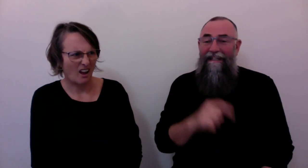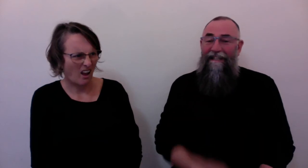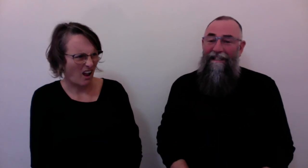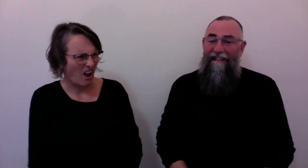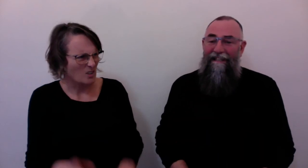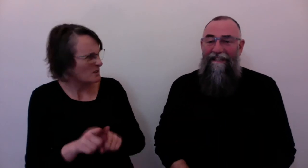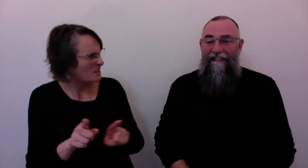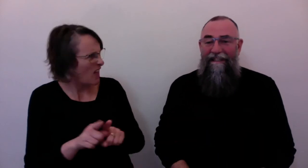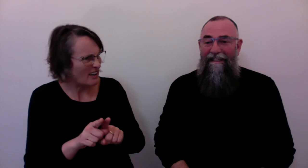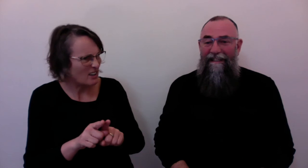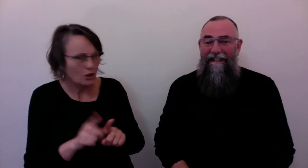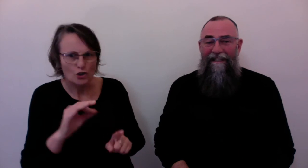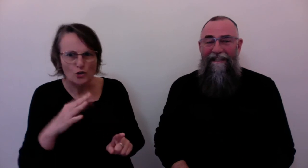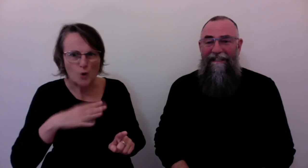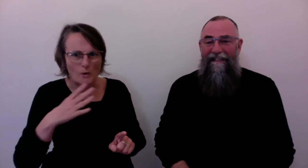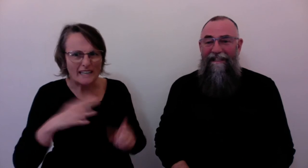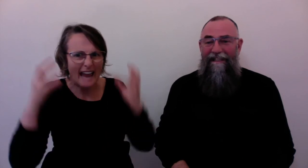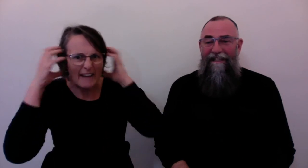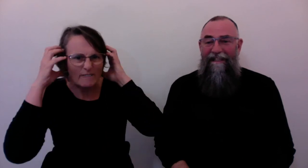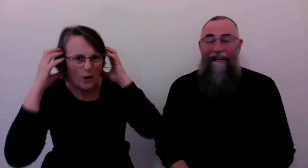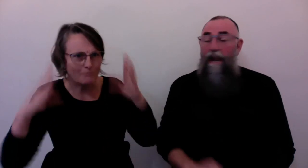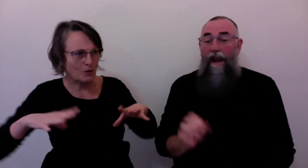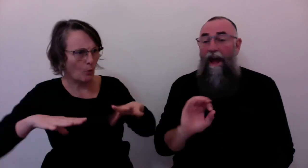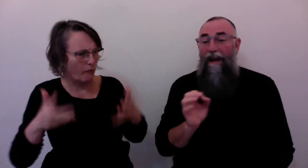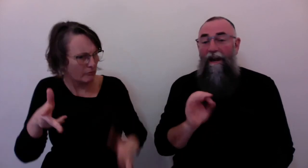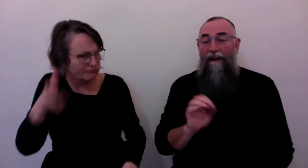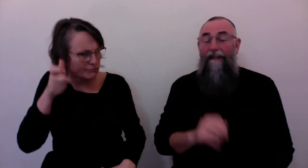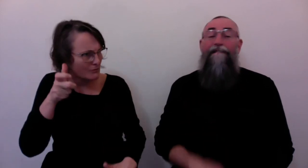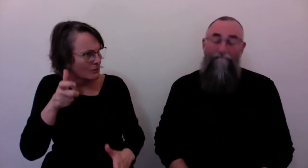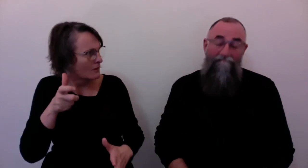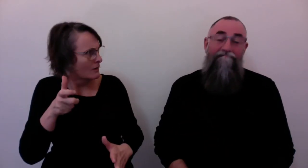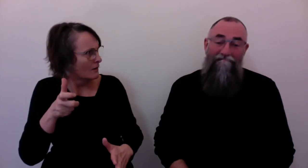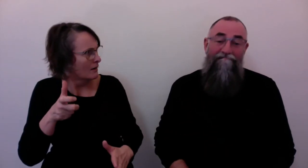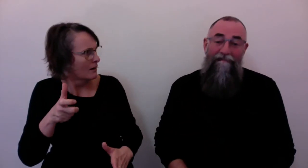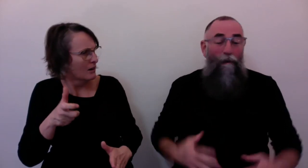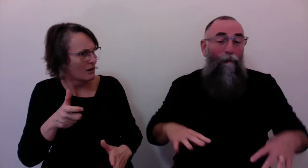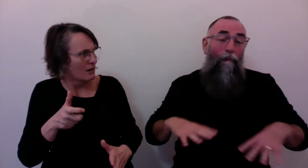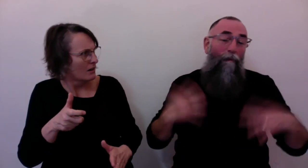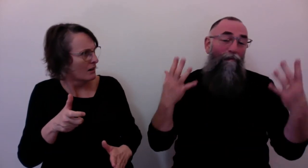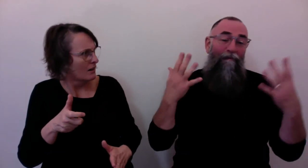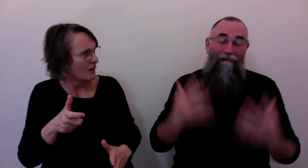don't have to wear headphones anymore. Inbuilt speaker system. So Yeah. you listen to Drake's new mixtape and we'd have no idea about it.